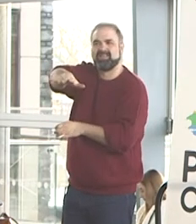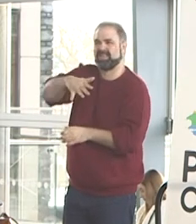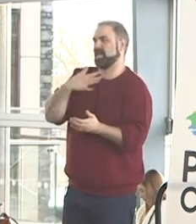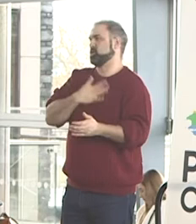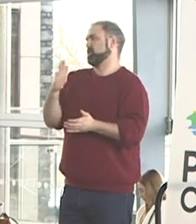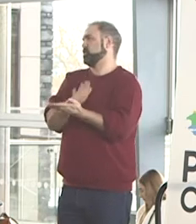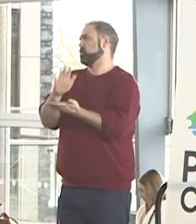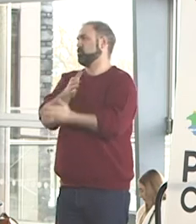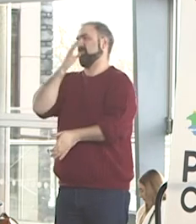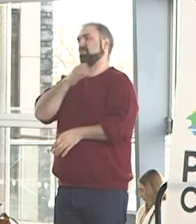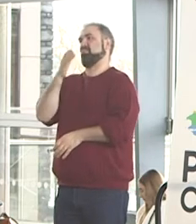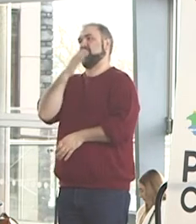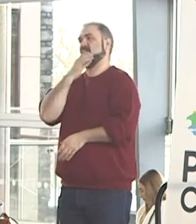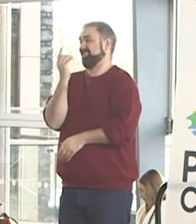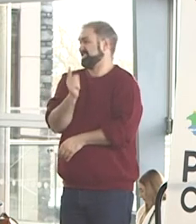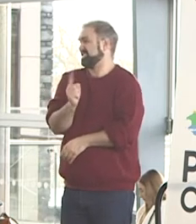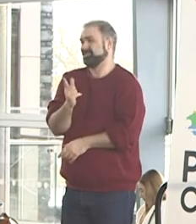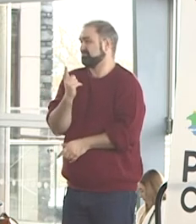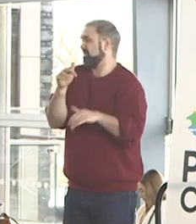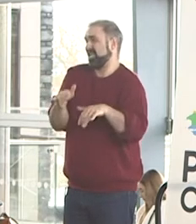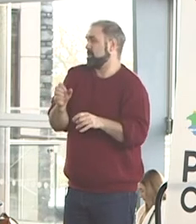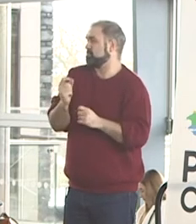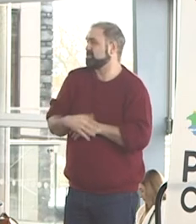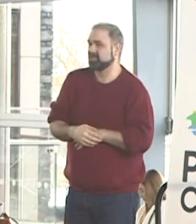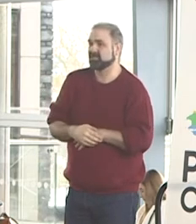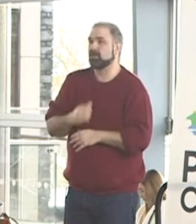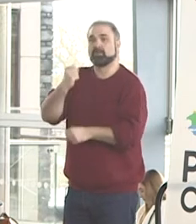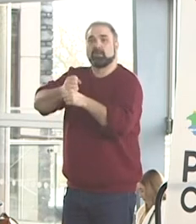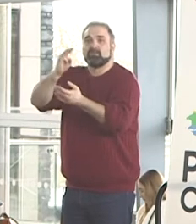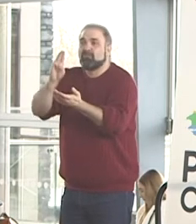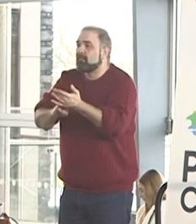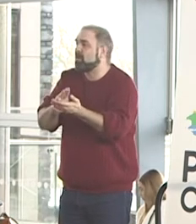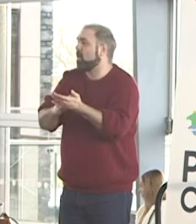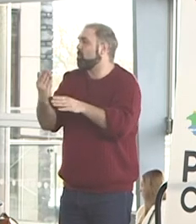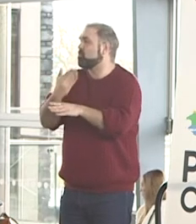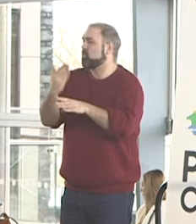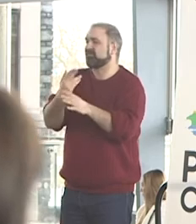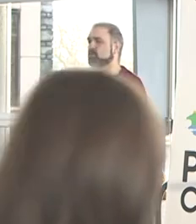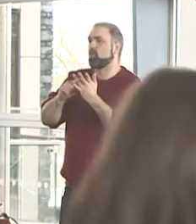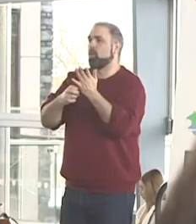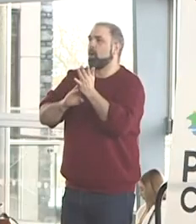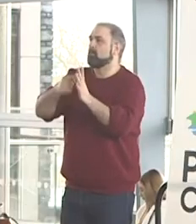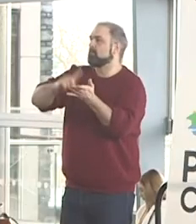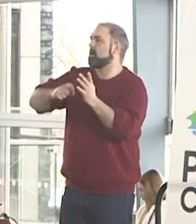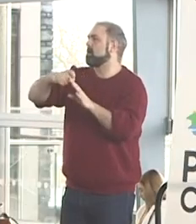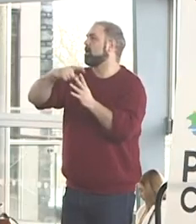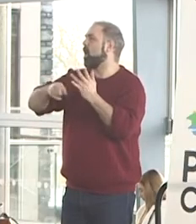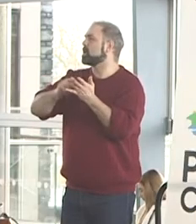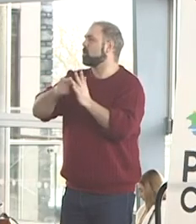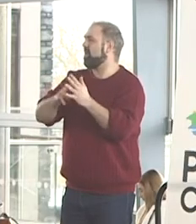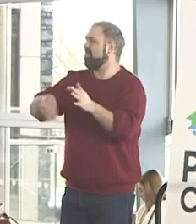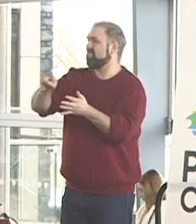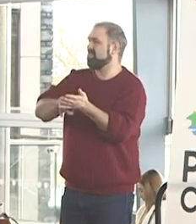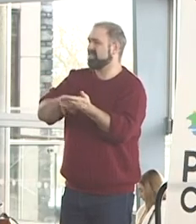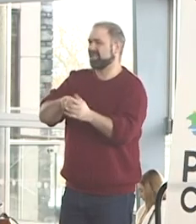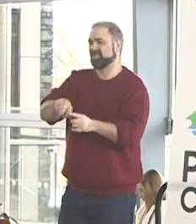around very much. I had a grandmother who worked for Norman Hartnell, who made frocks for the Queen in the 40s and 50s. She knew I